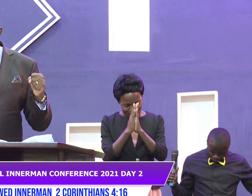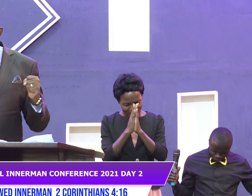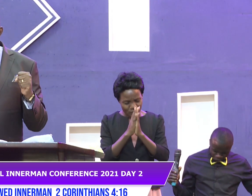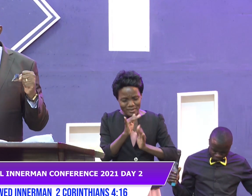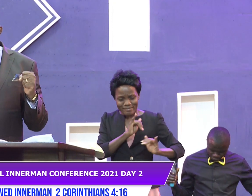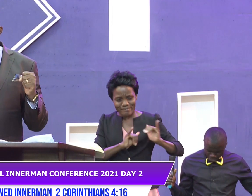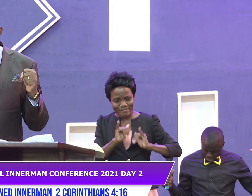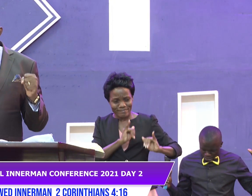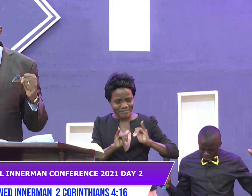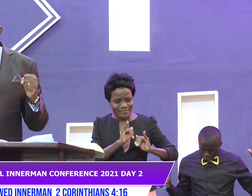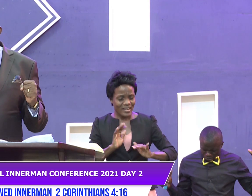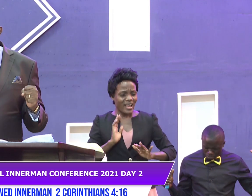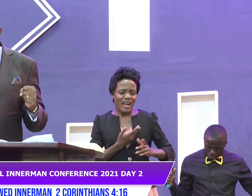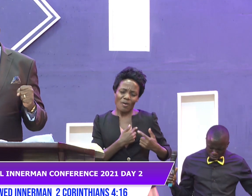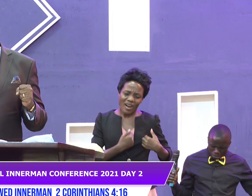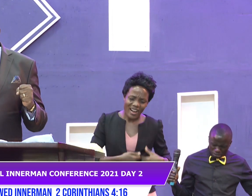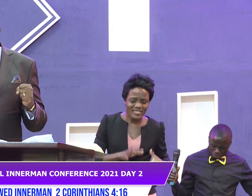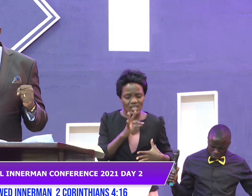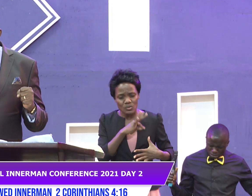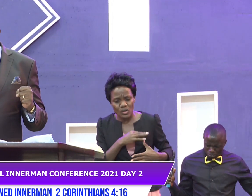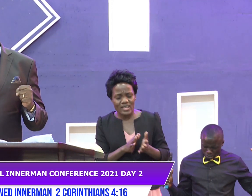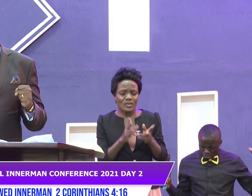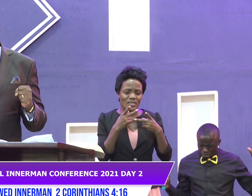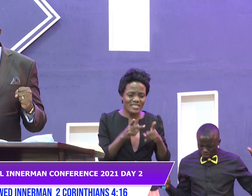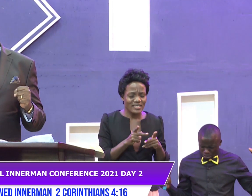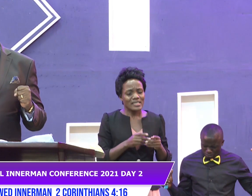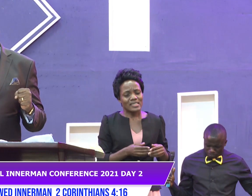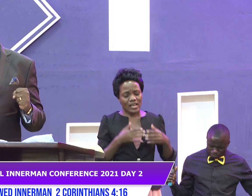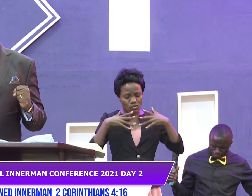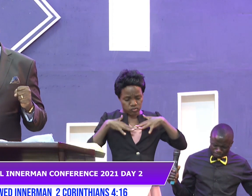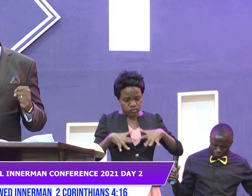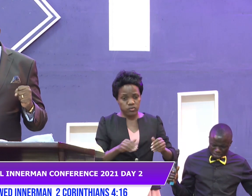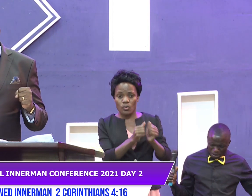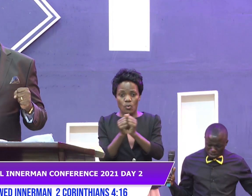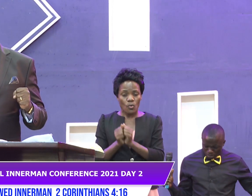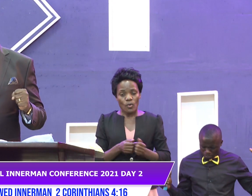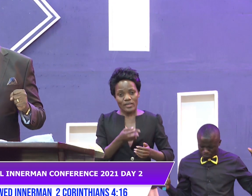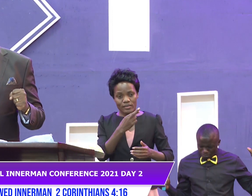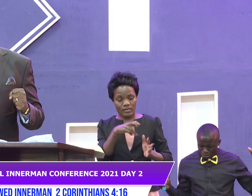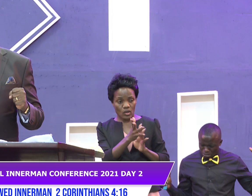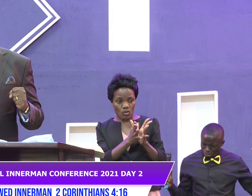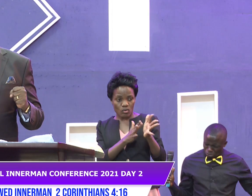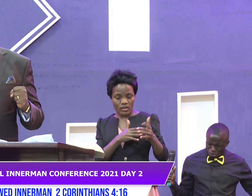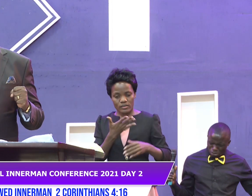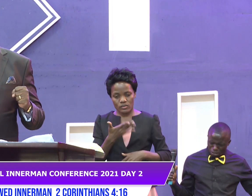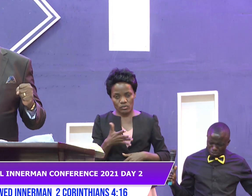and intercession. I pray that you stir up the streams of prayer